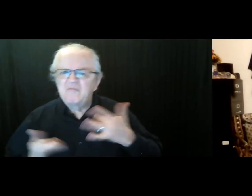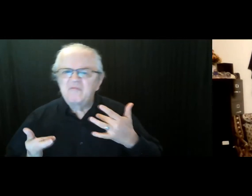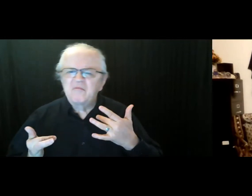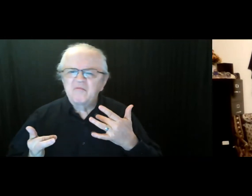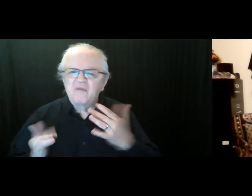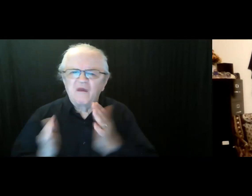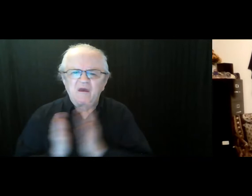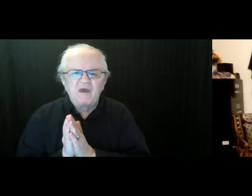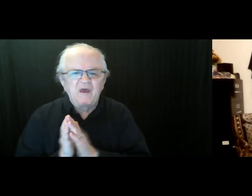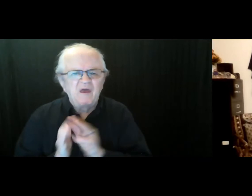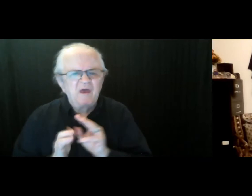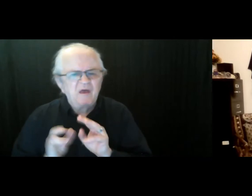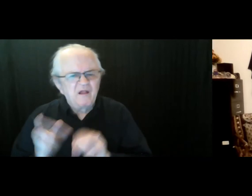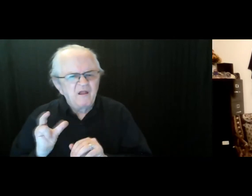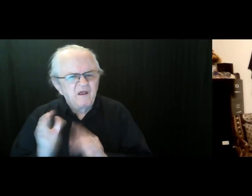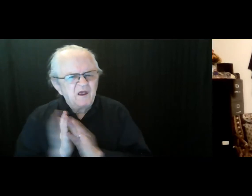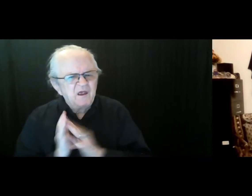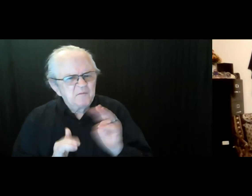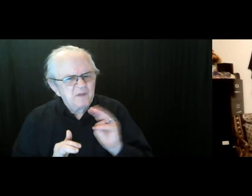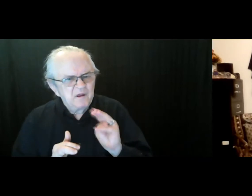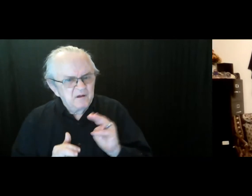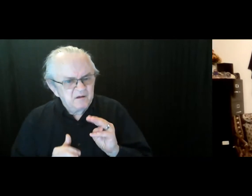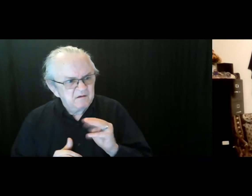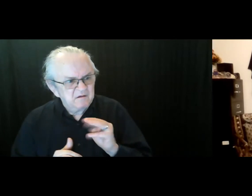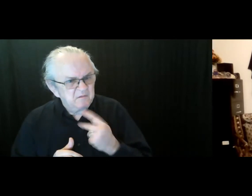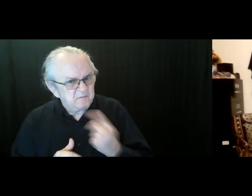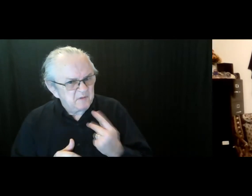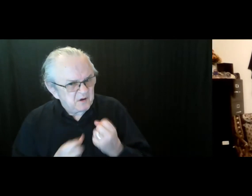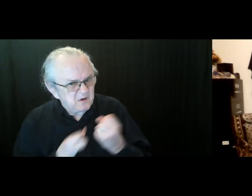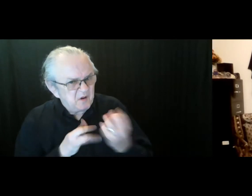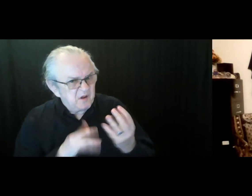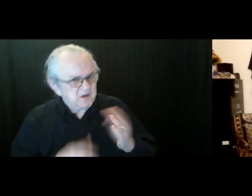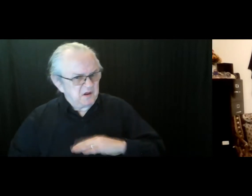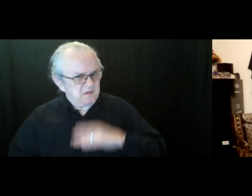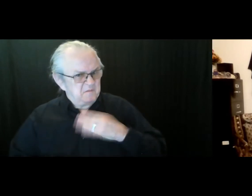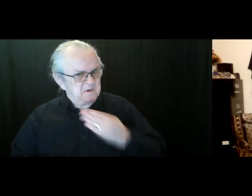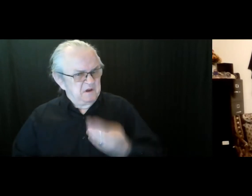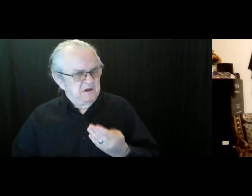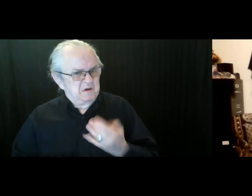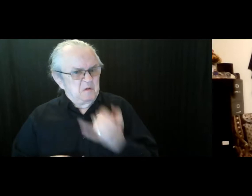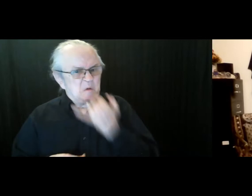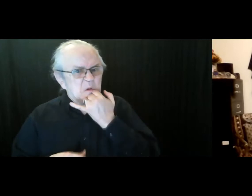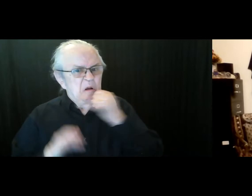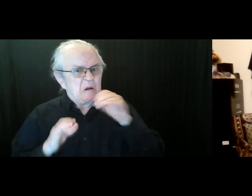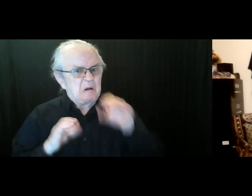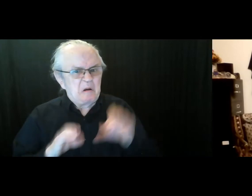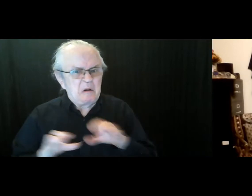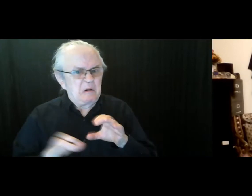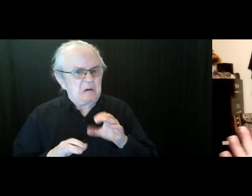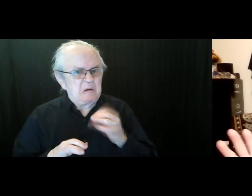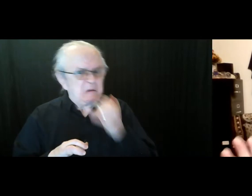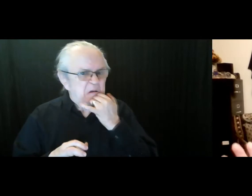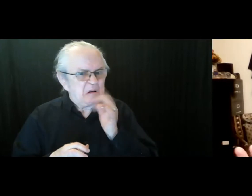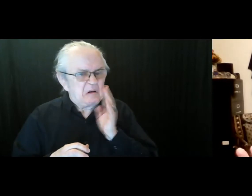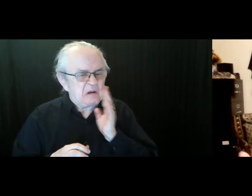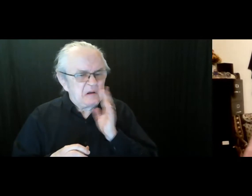Michael, do you think that we have upset her? Do you think we might have insulted her or offended her or something? And Michael